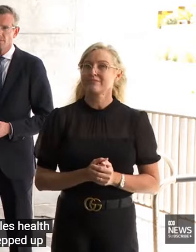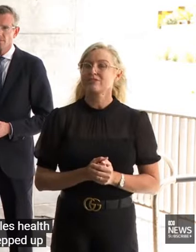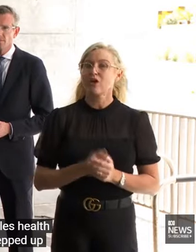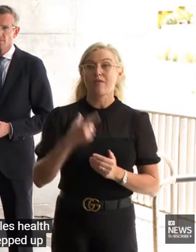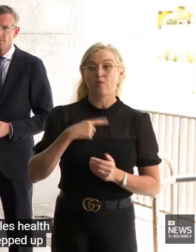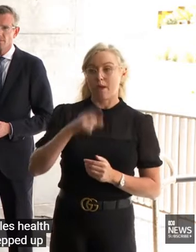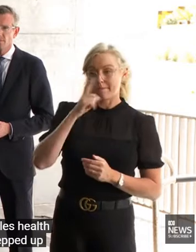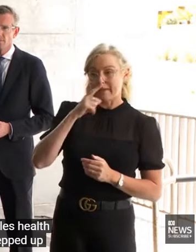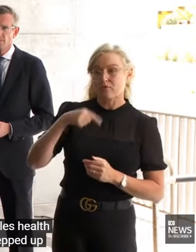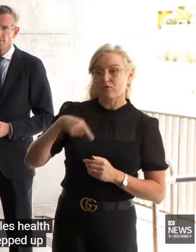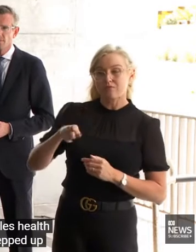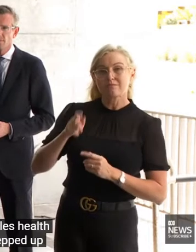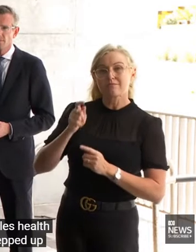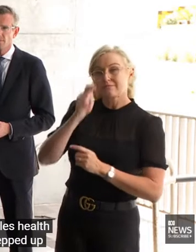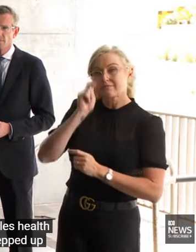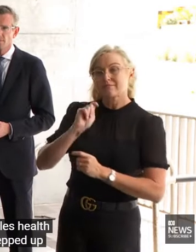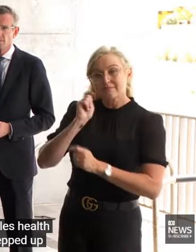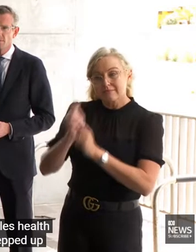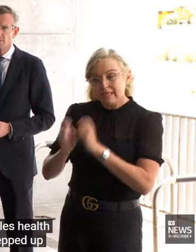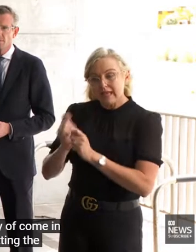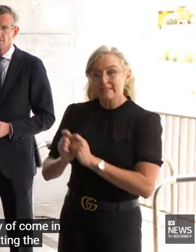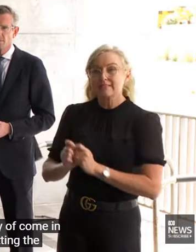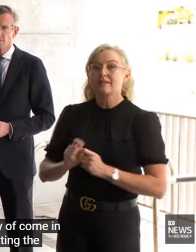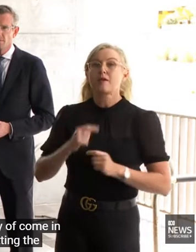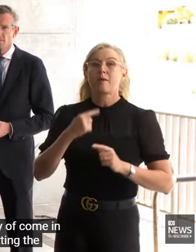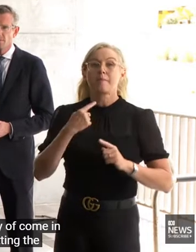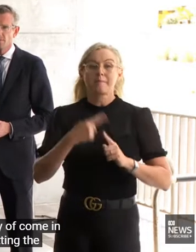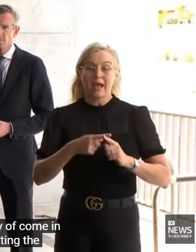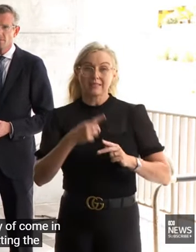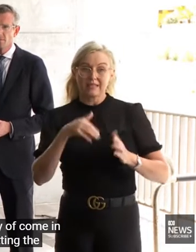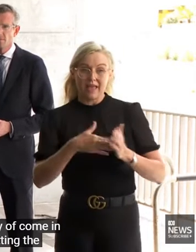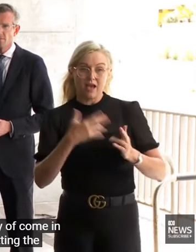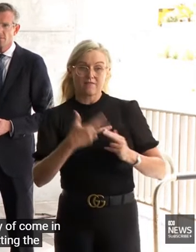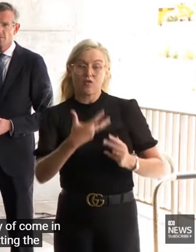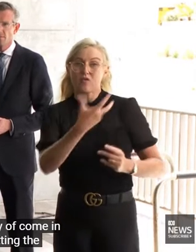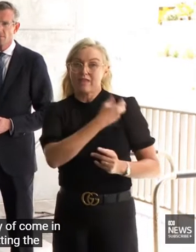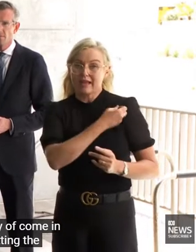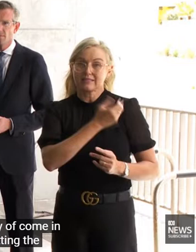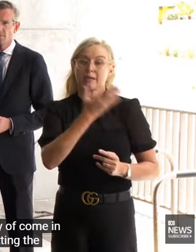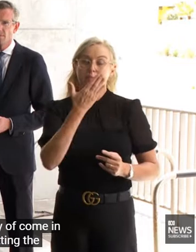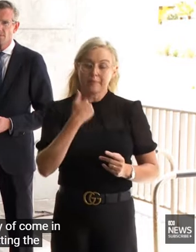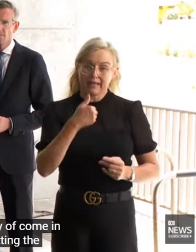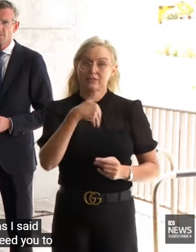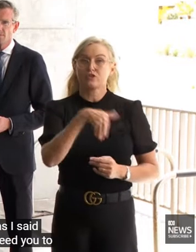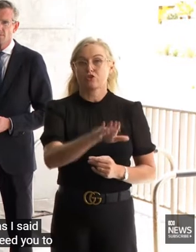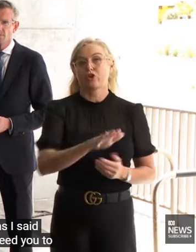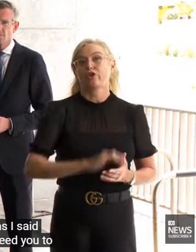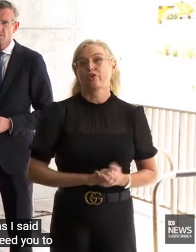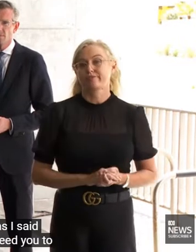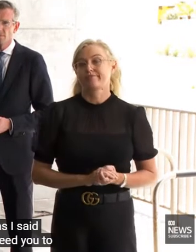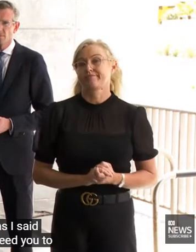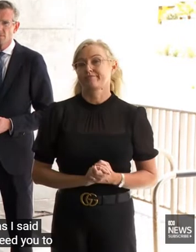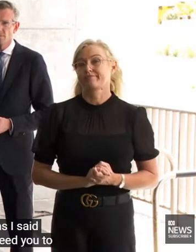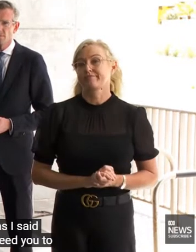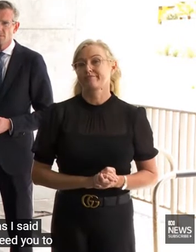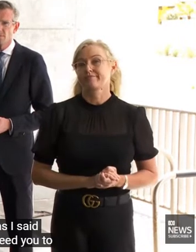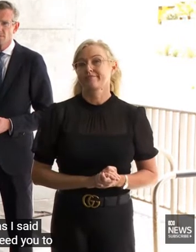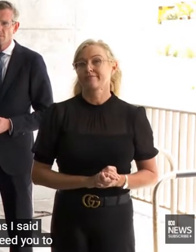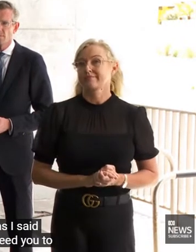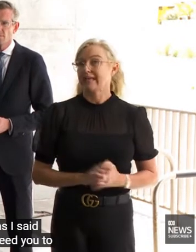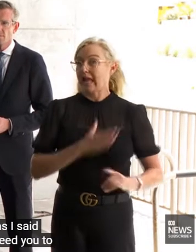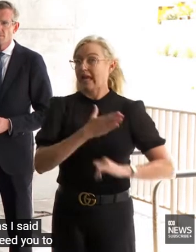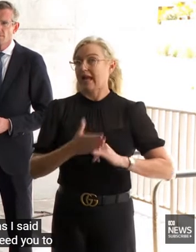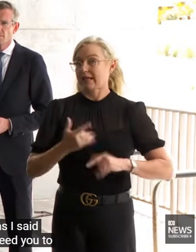testing. But there's, as I said, there's spaces, and we need you to get out there and do that. And my final